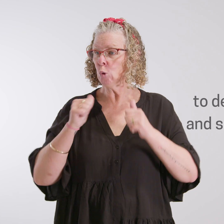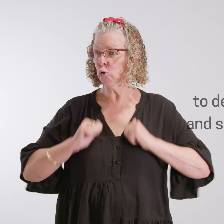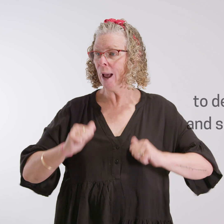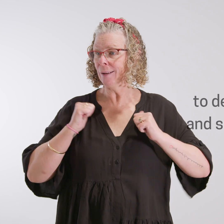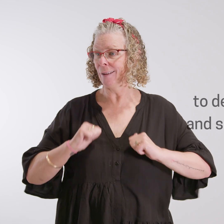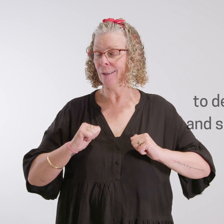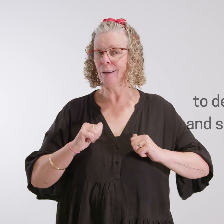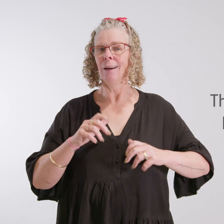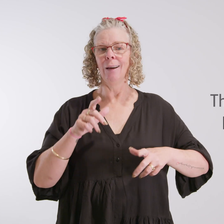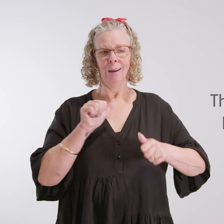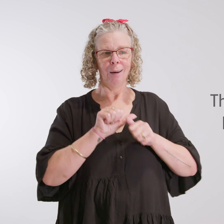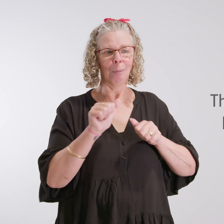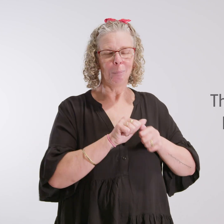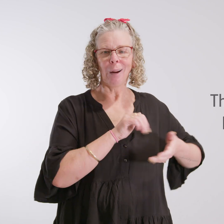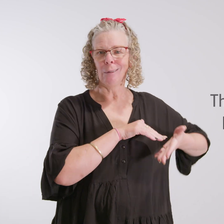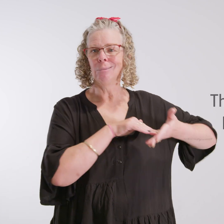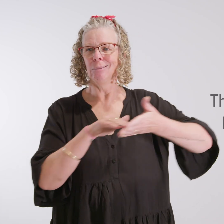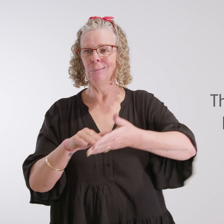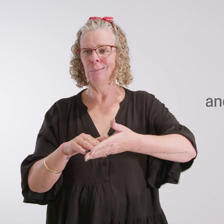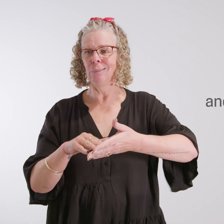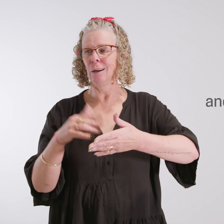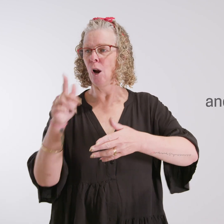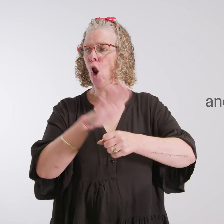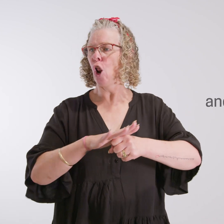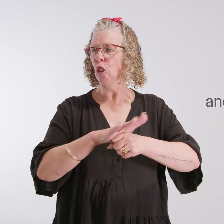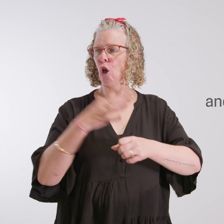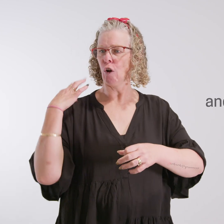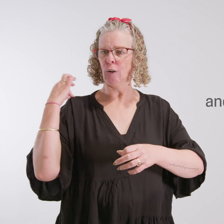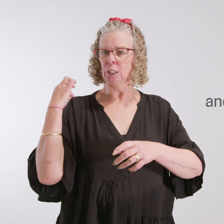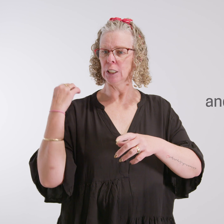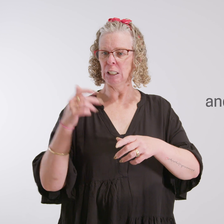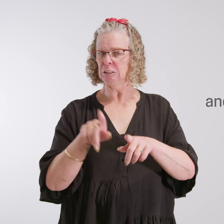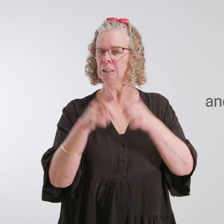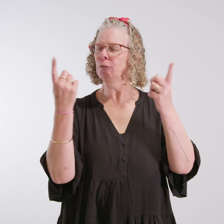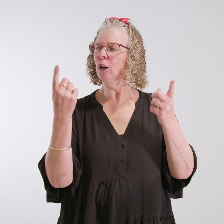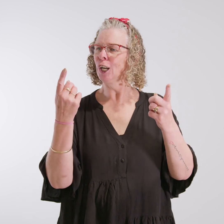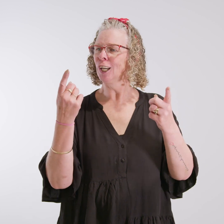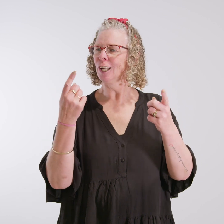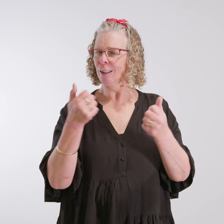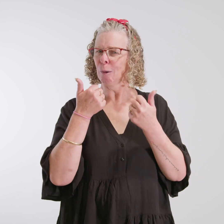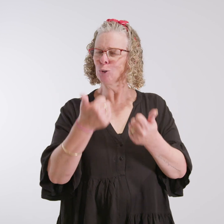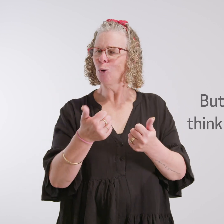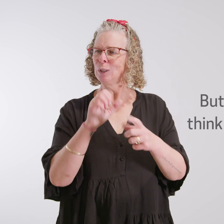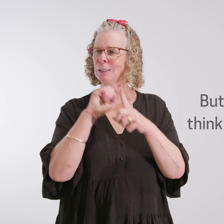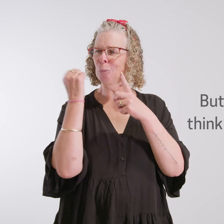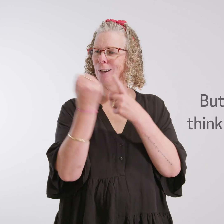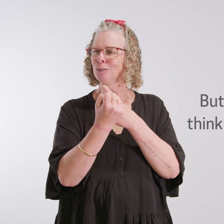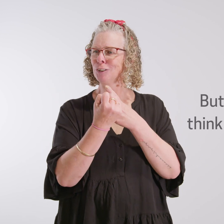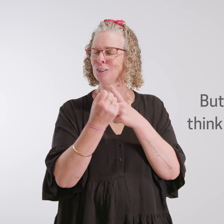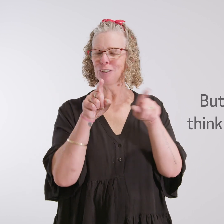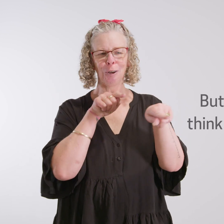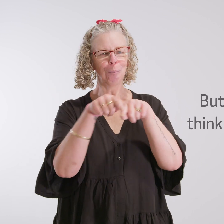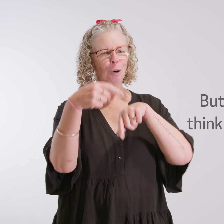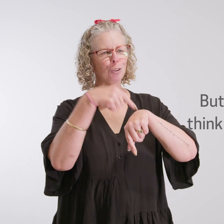support those people. They didn't send us local volunteers, and in that situation, it was good. But most of the